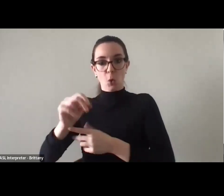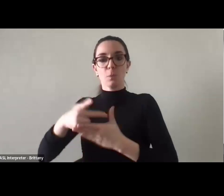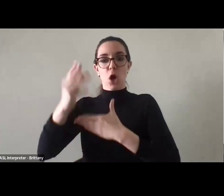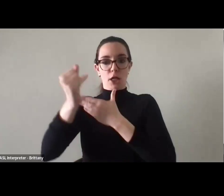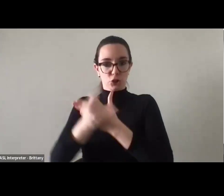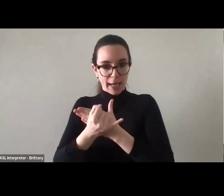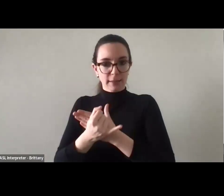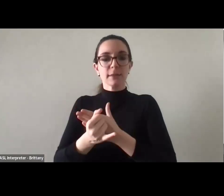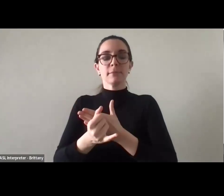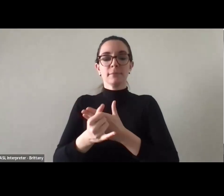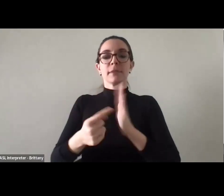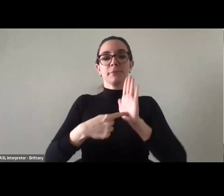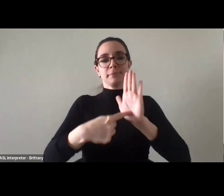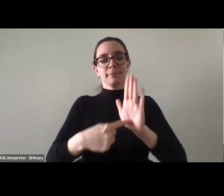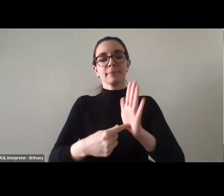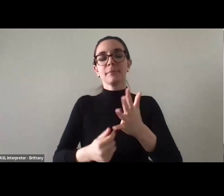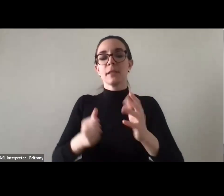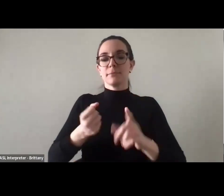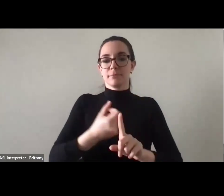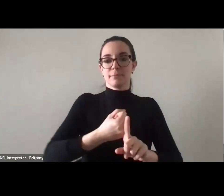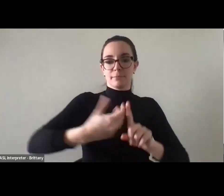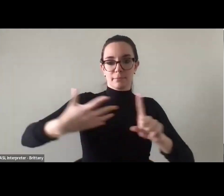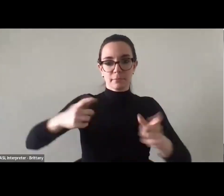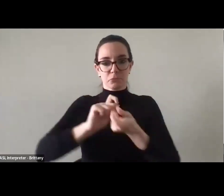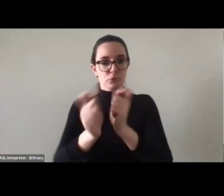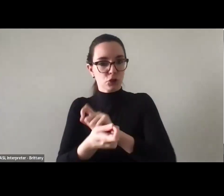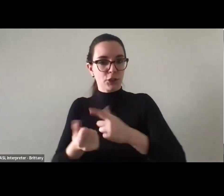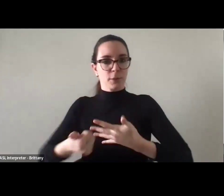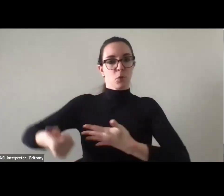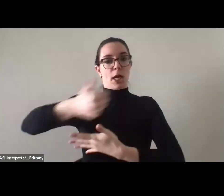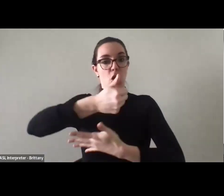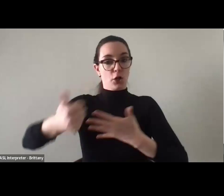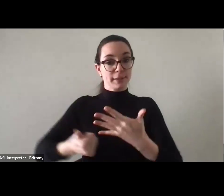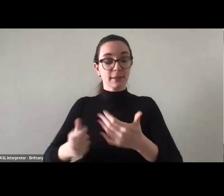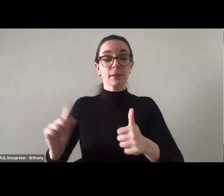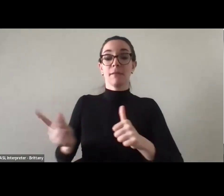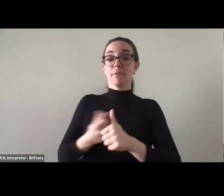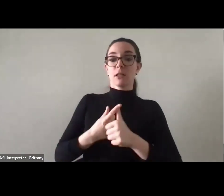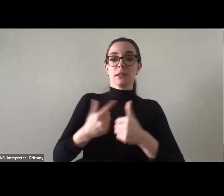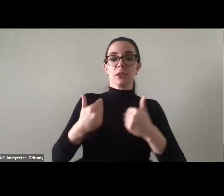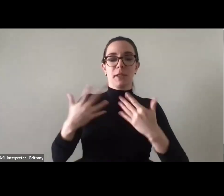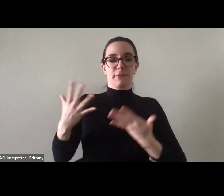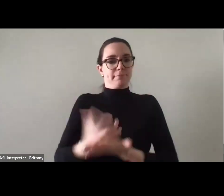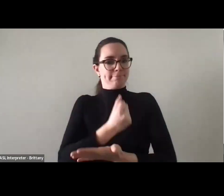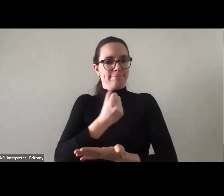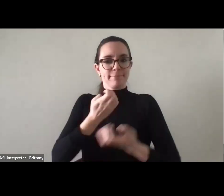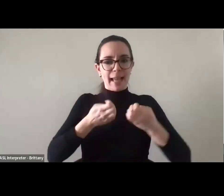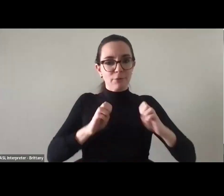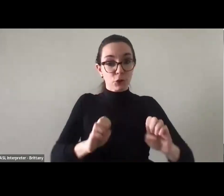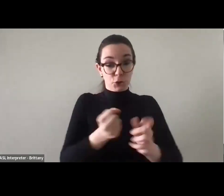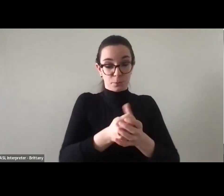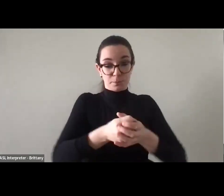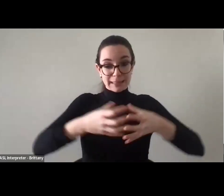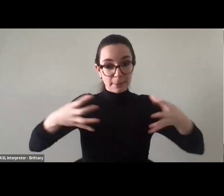emerging priorities and systems changes in the national apprenticeship ecosystem. First, we have capitalized on efforts to expand